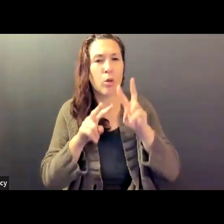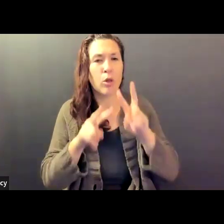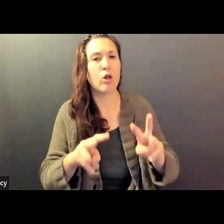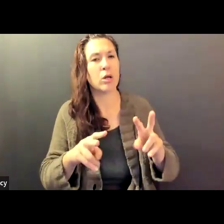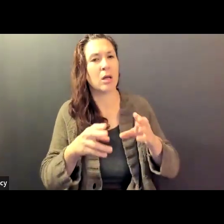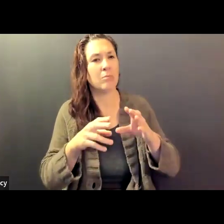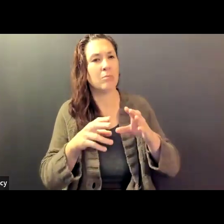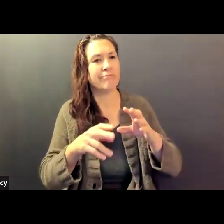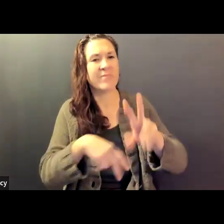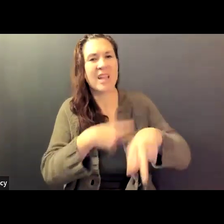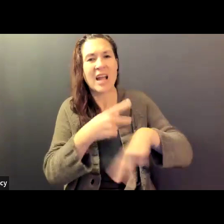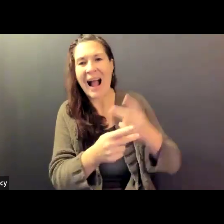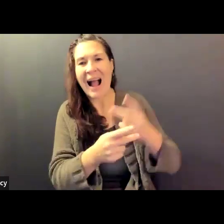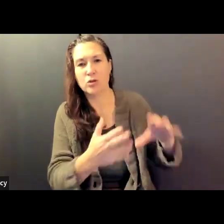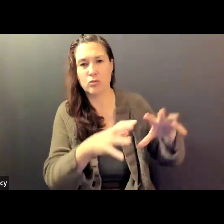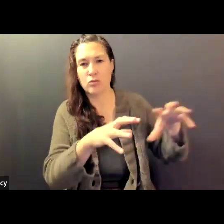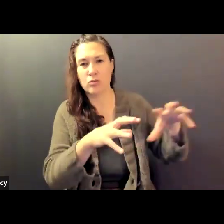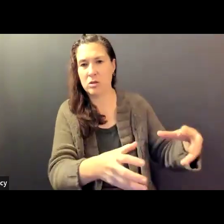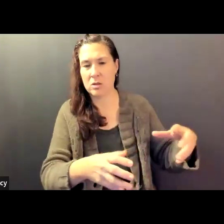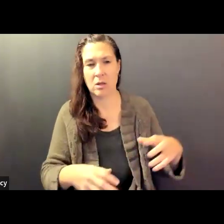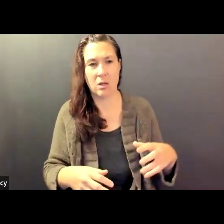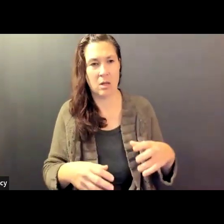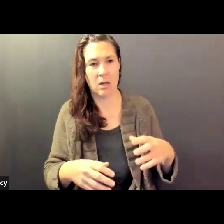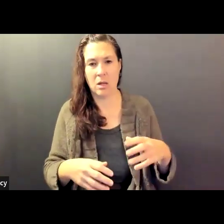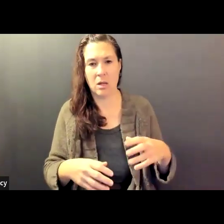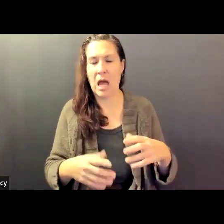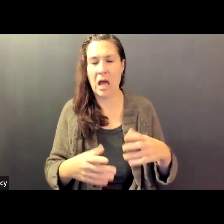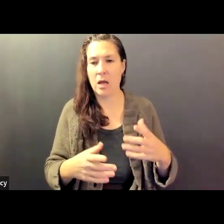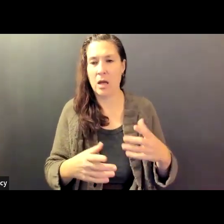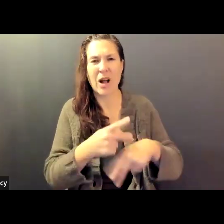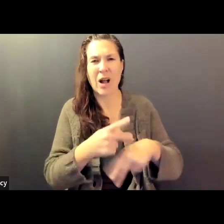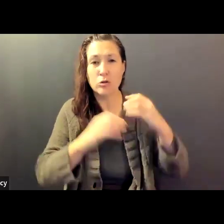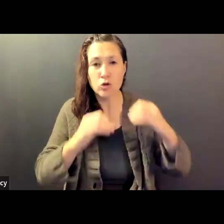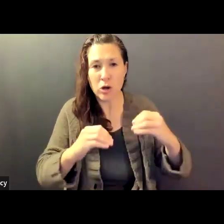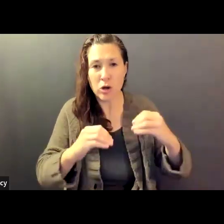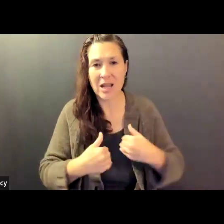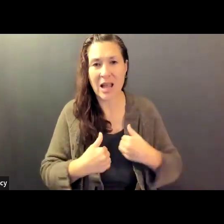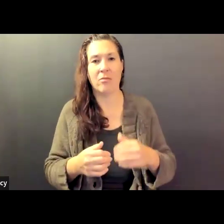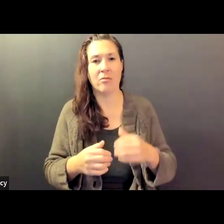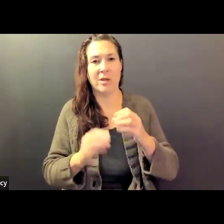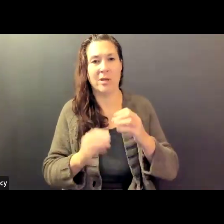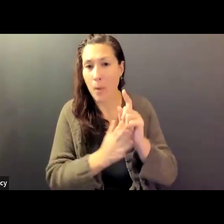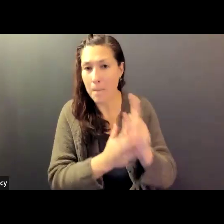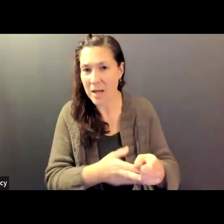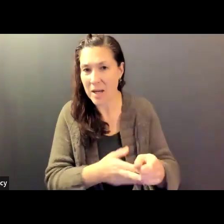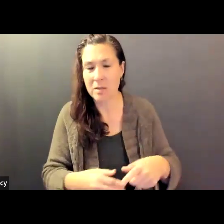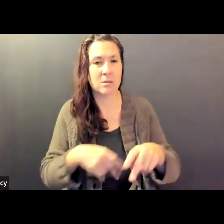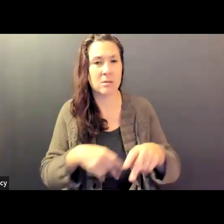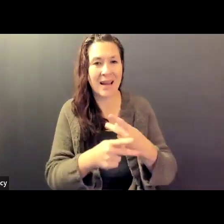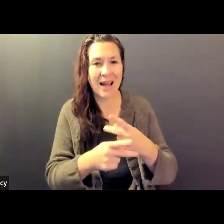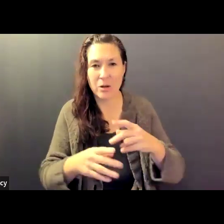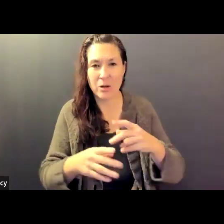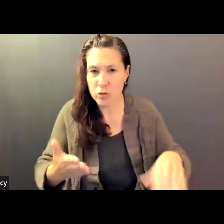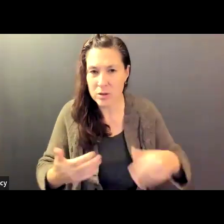and instructional minutes and the needs of kids. And I think this year at professional development, just last week,